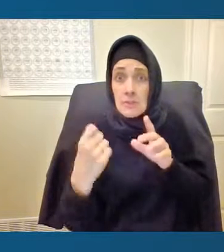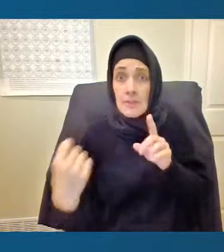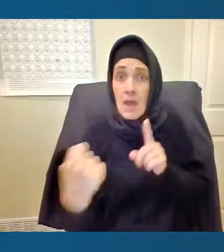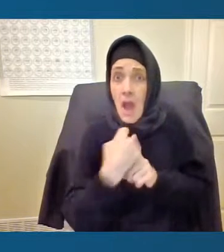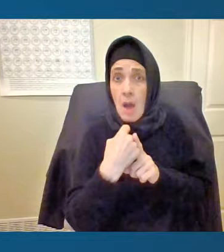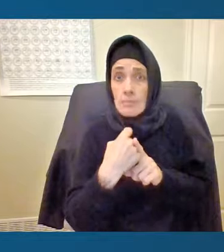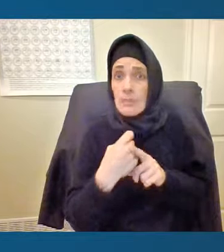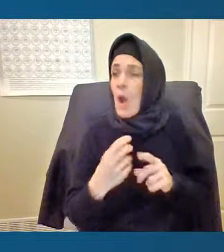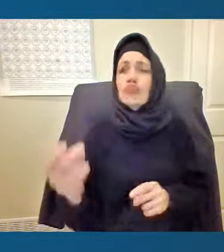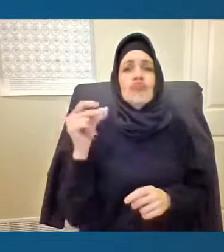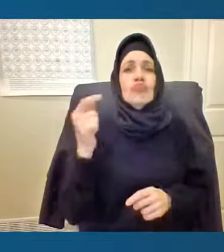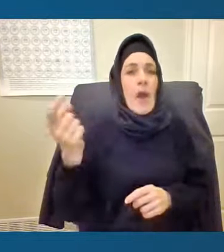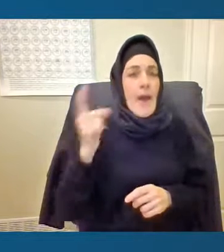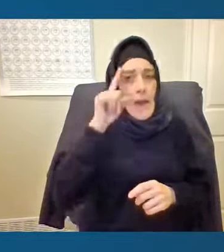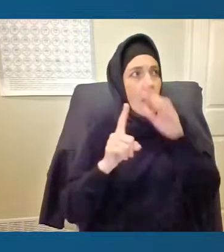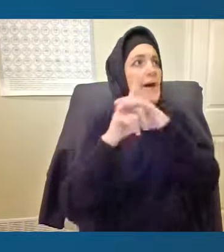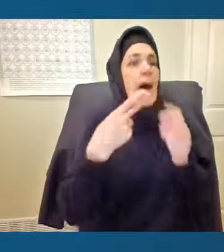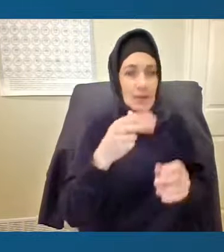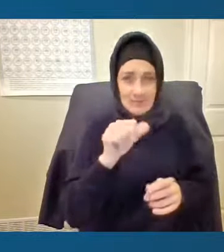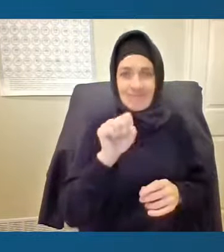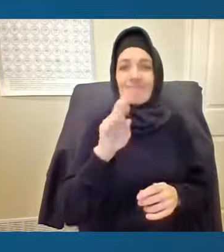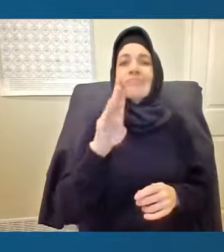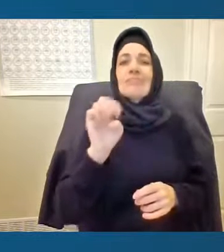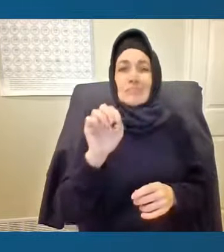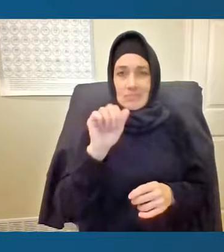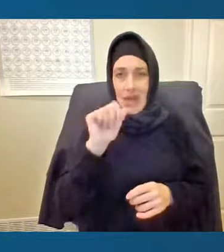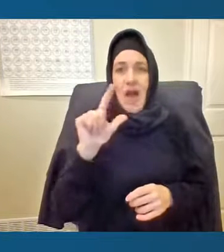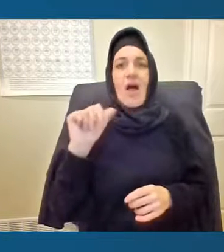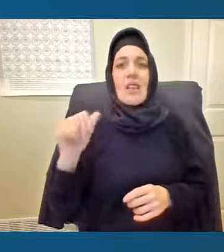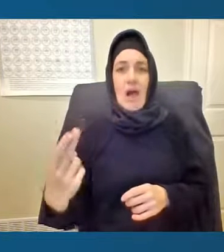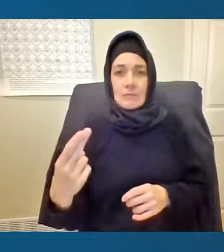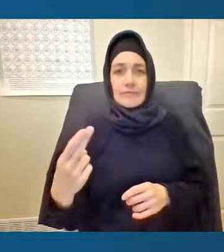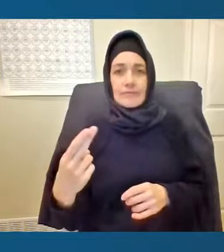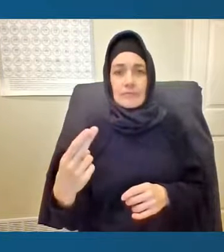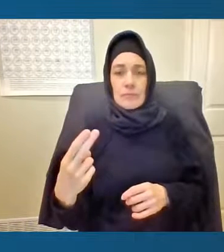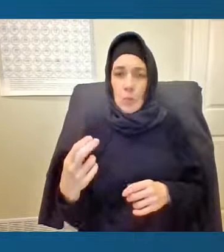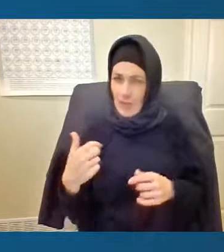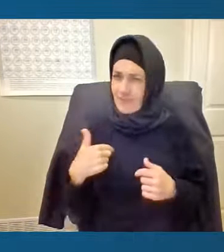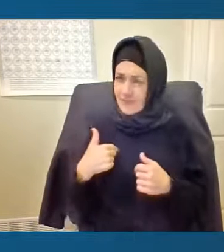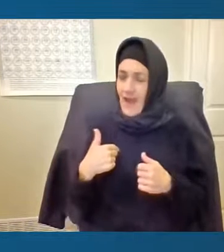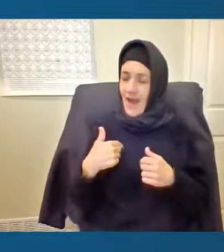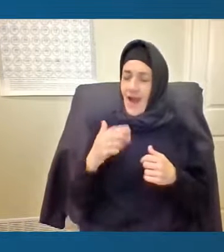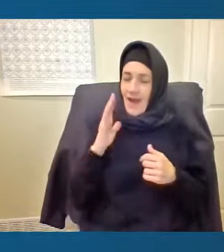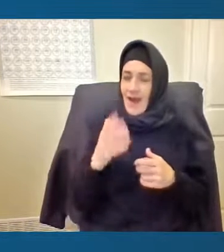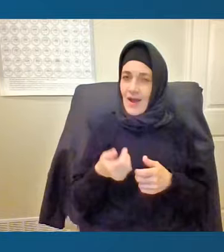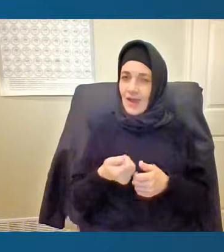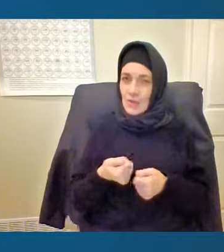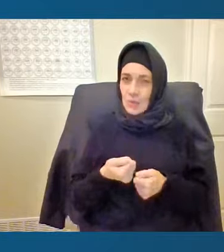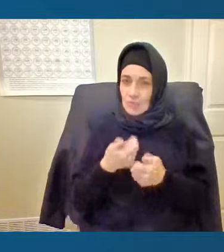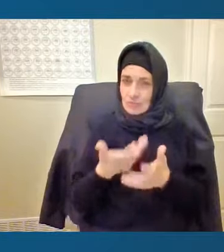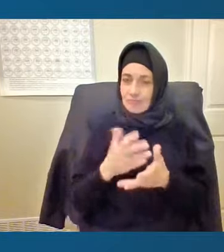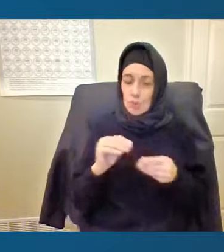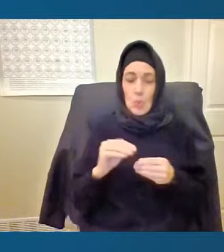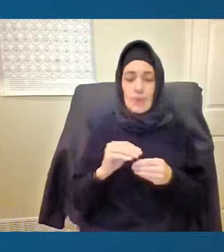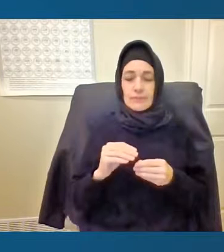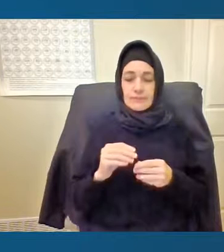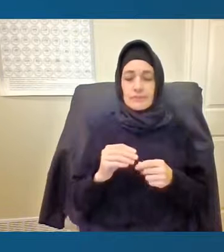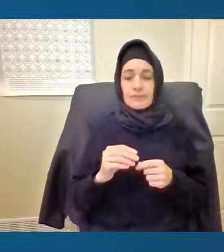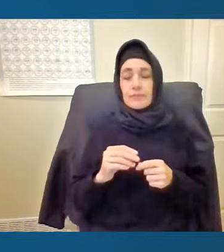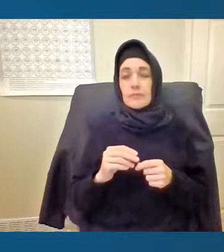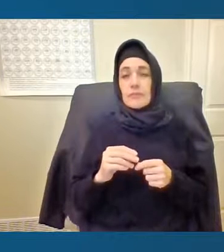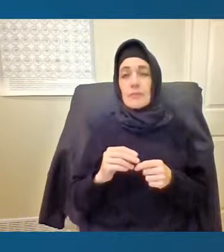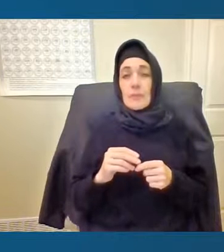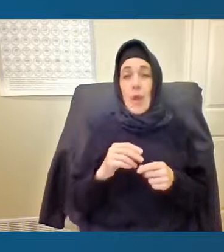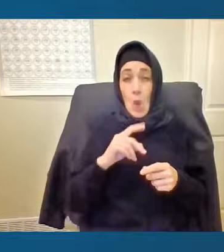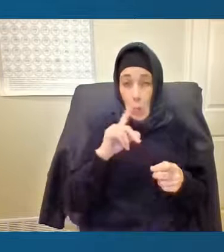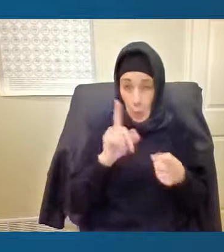mind. And I've shared this story with you before. I'll share it one more time. In the times of difficulty, whatever is